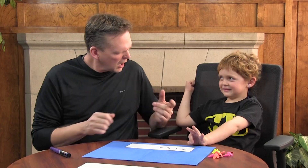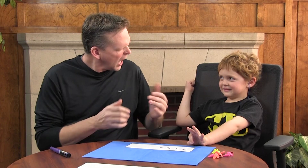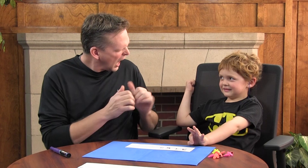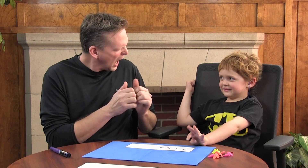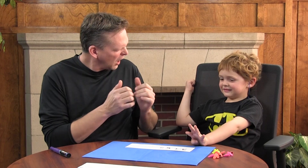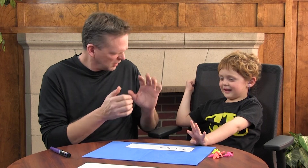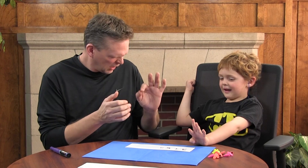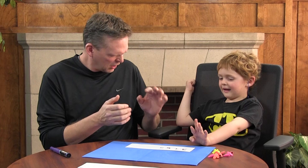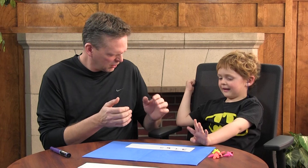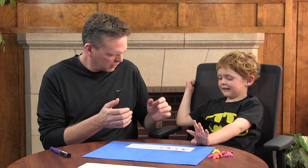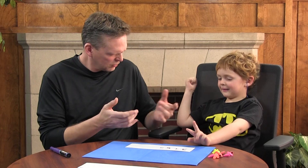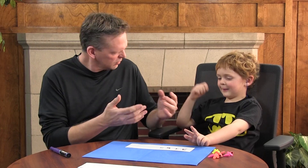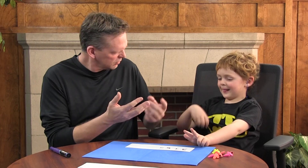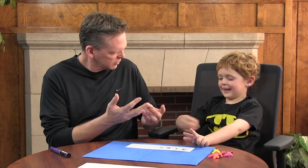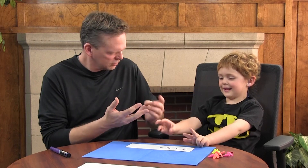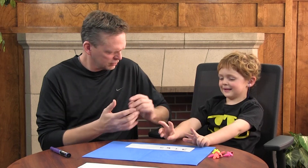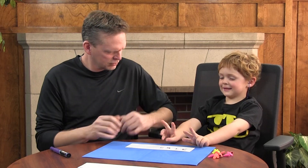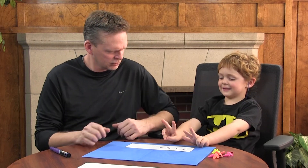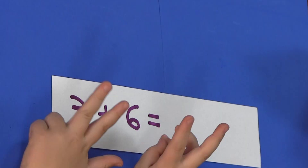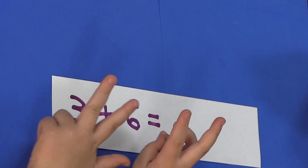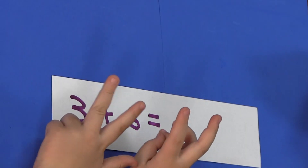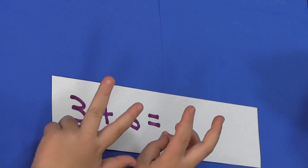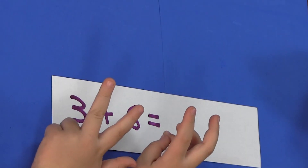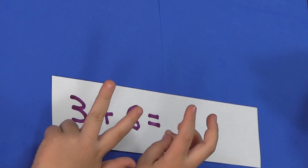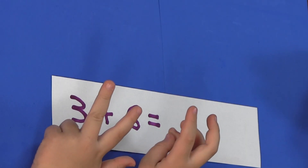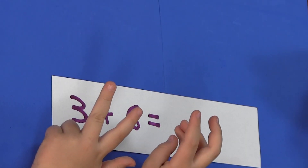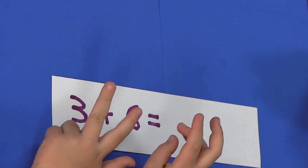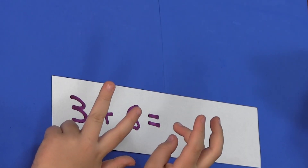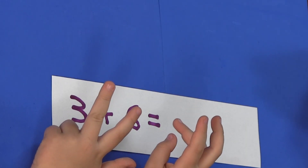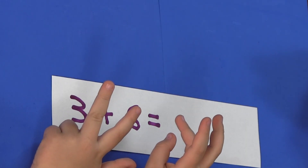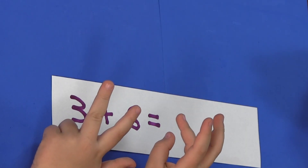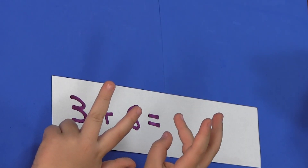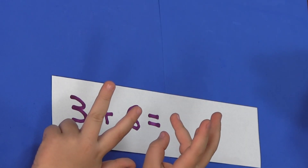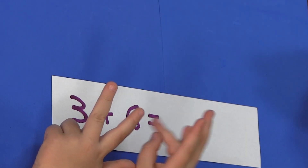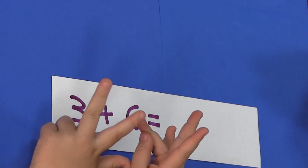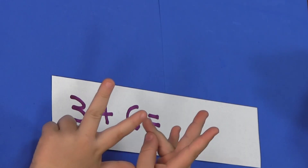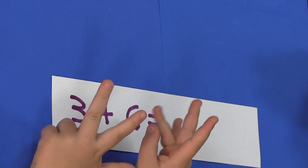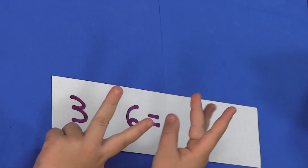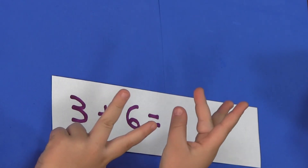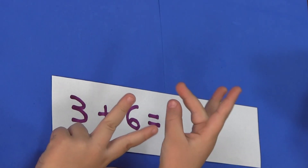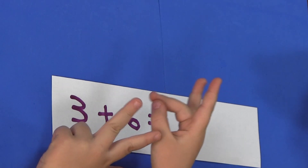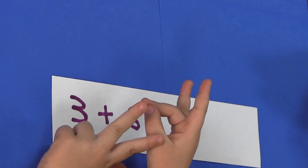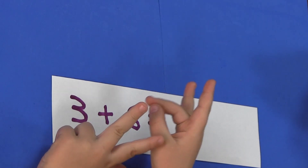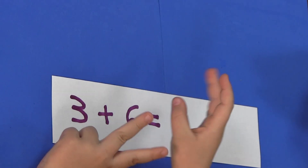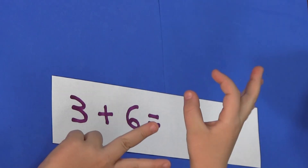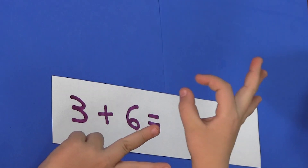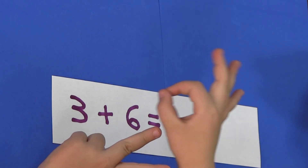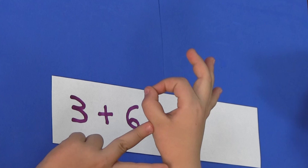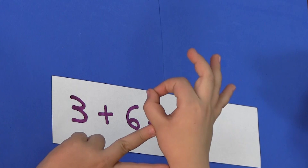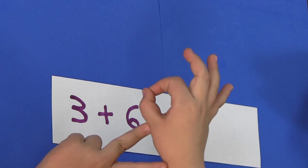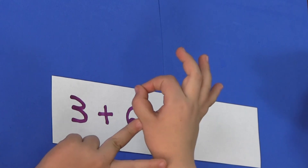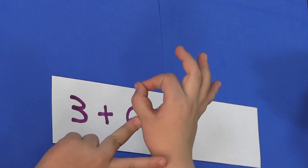How did you get nine? Let's see you count. Three and six, seven, eight, nine.